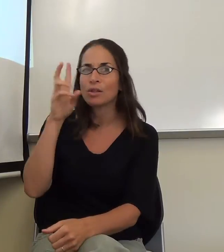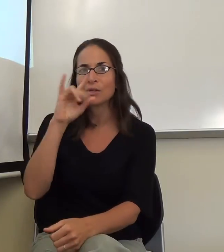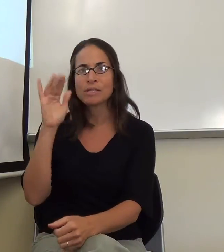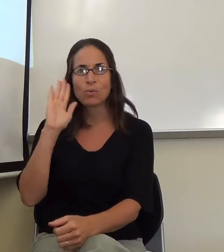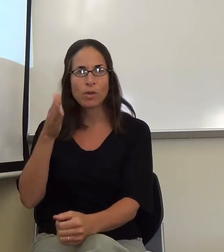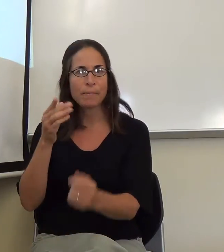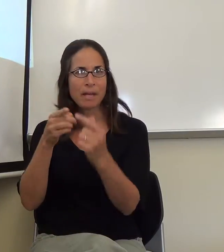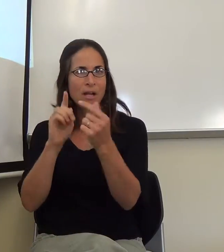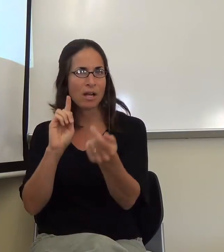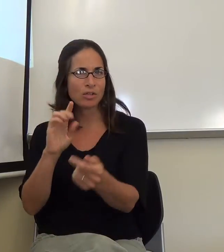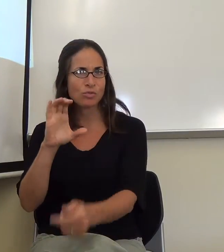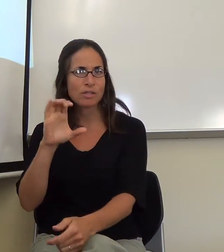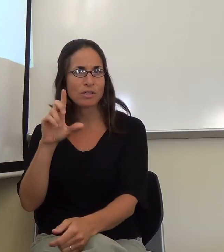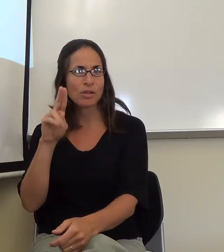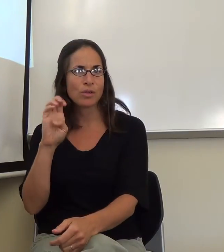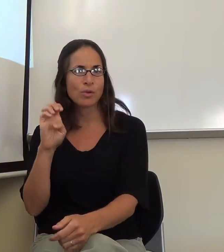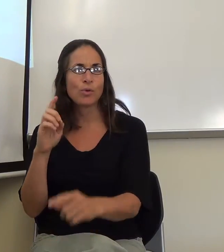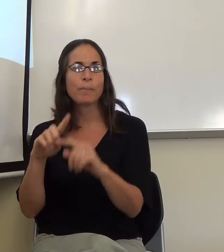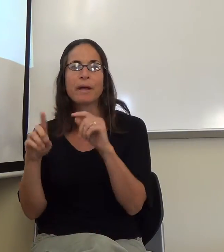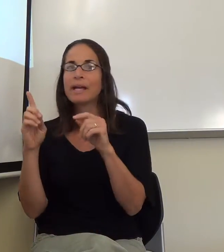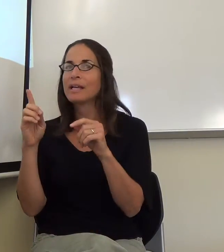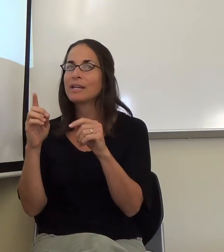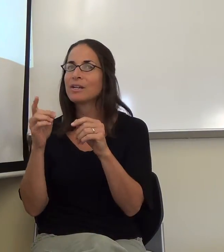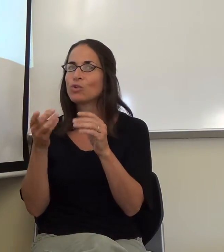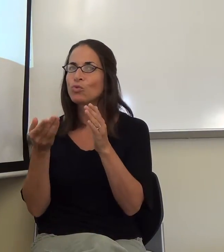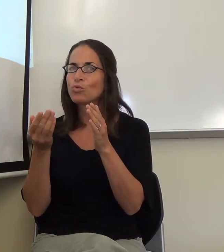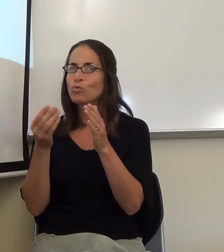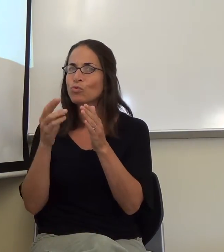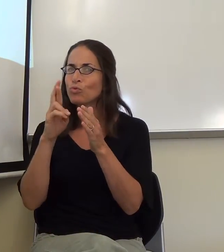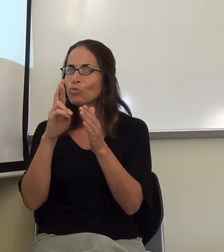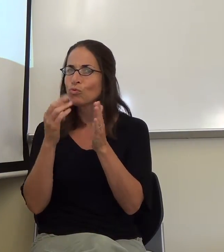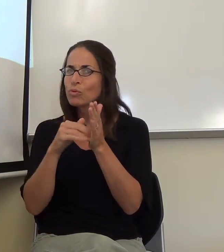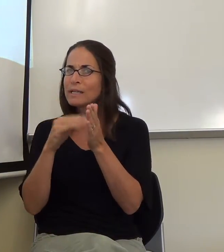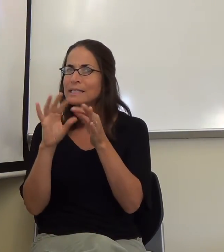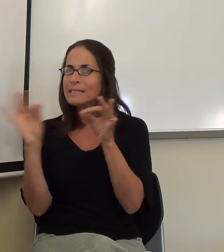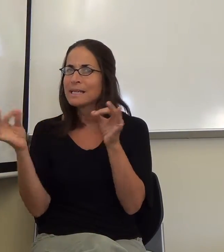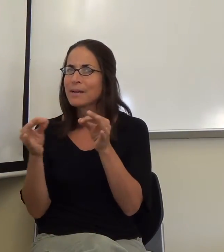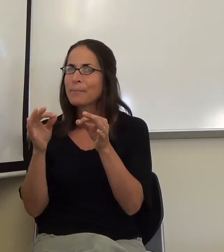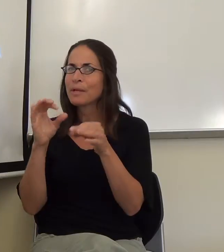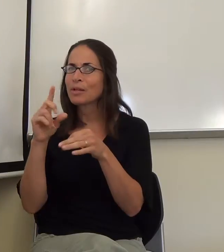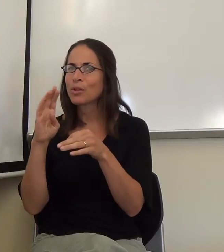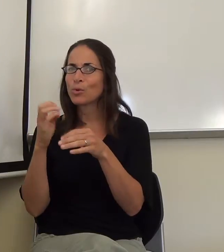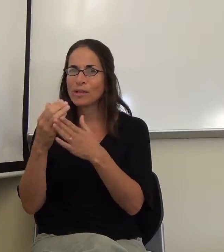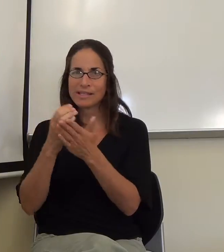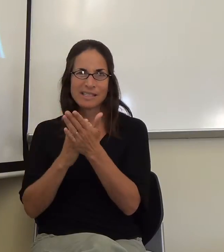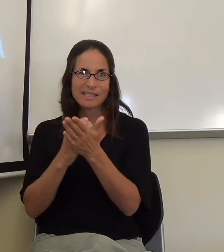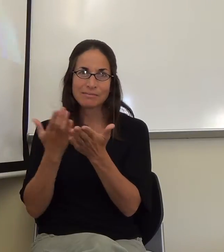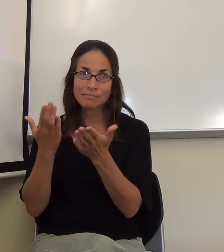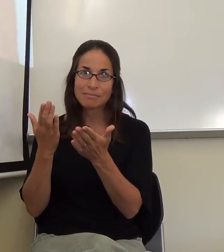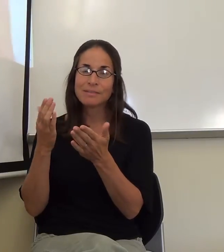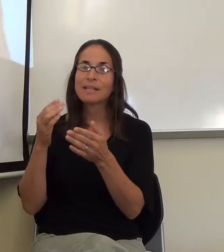it's in the restatement clue lesson. The trick is that it's a double negative.